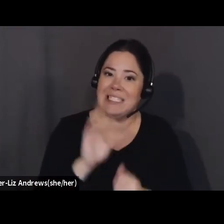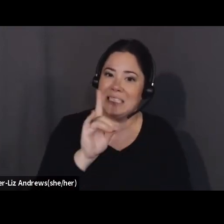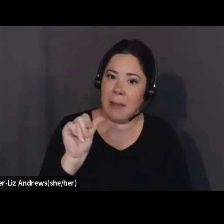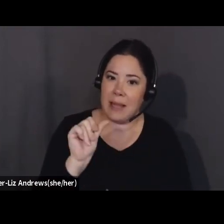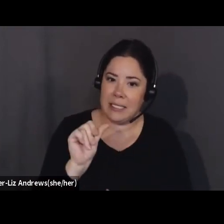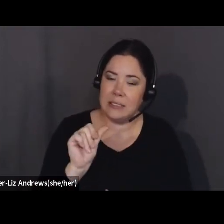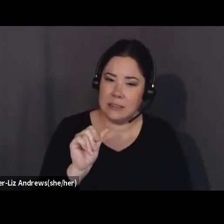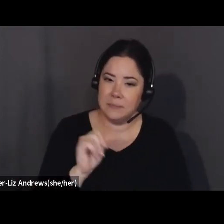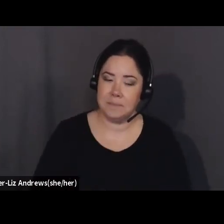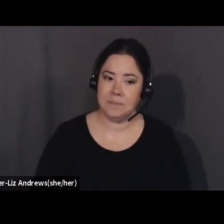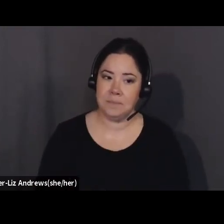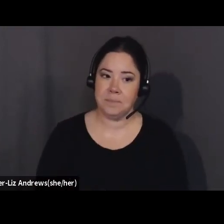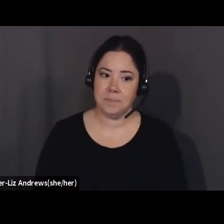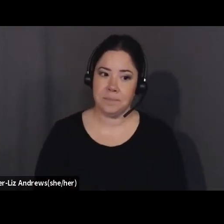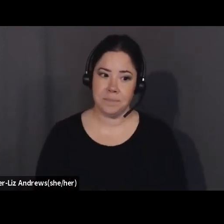please.